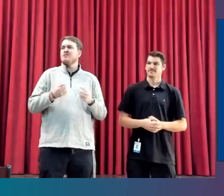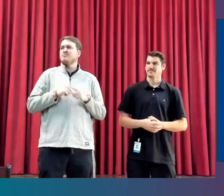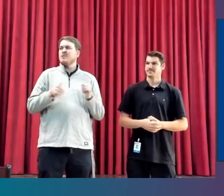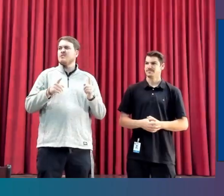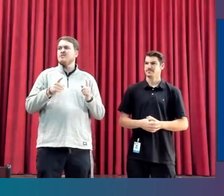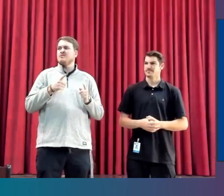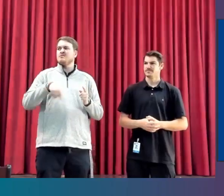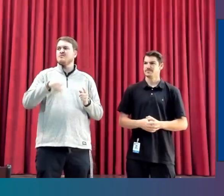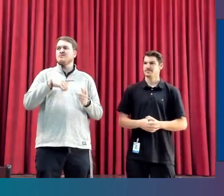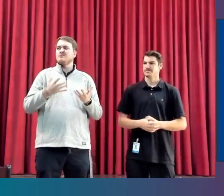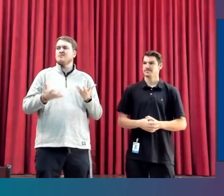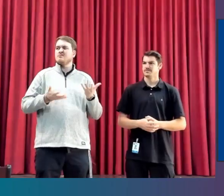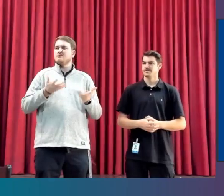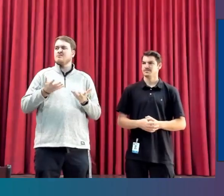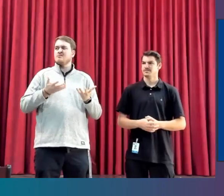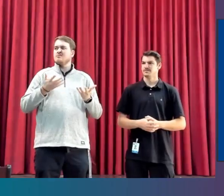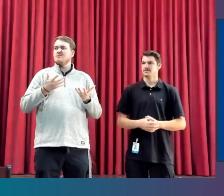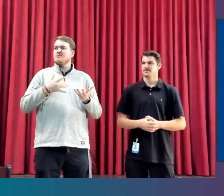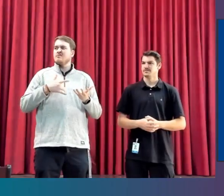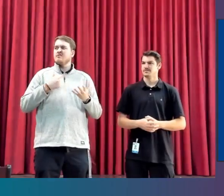that